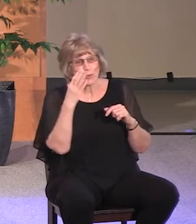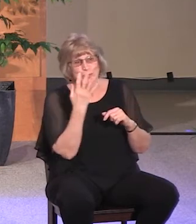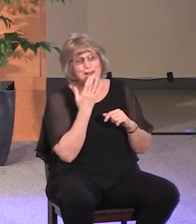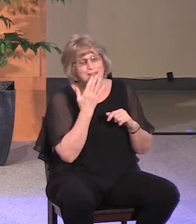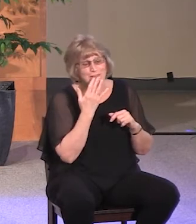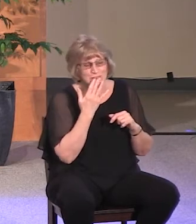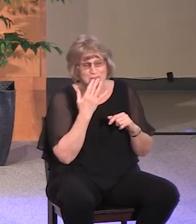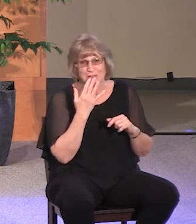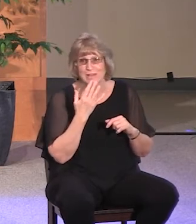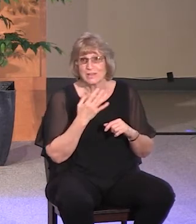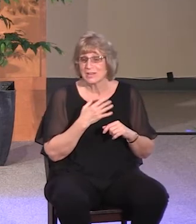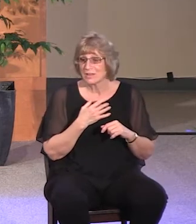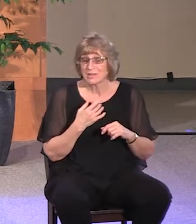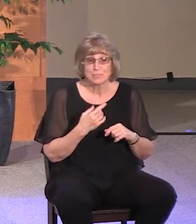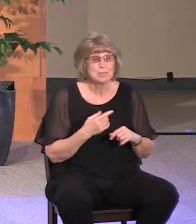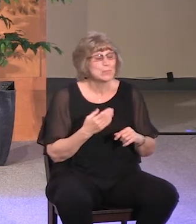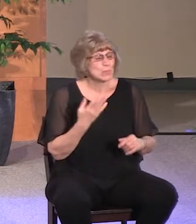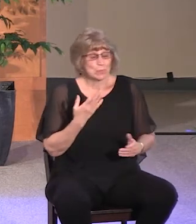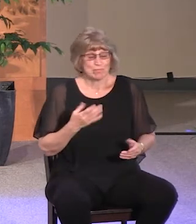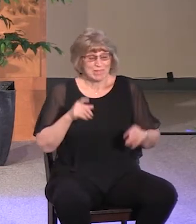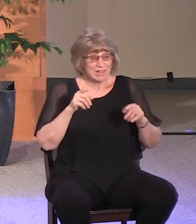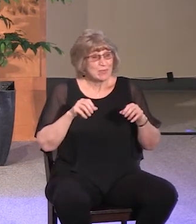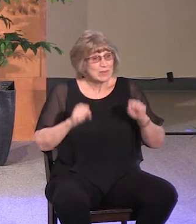thing and see it differently.